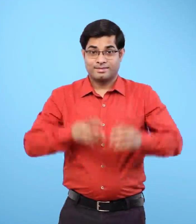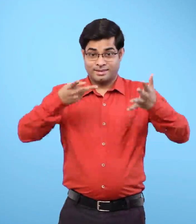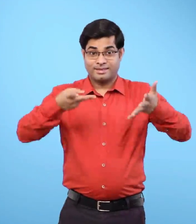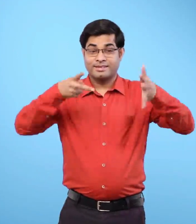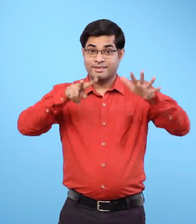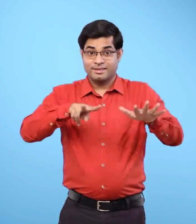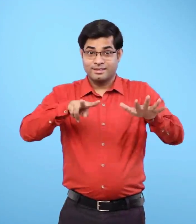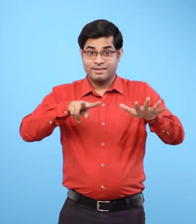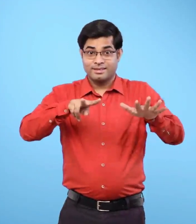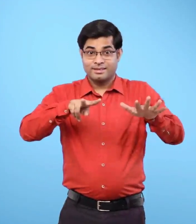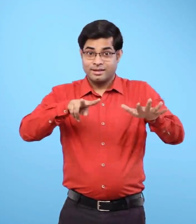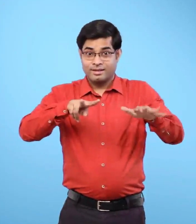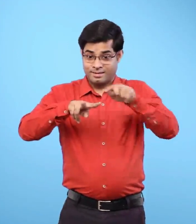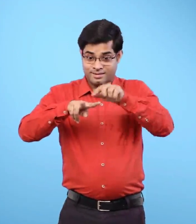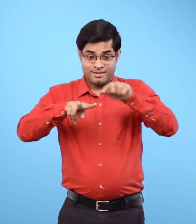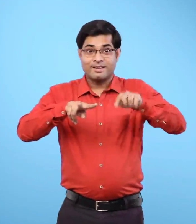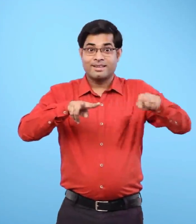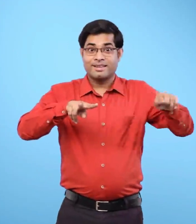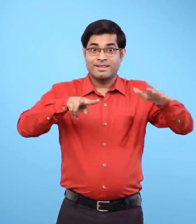The third day of the week is dash.